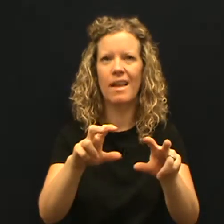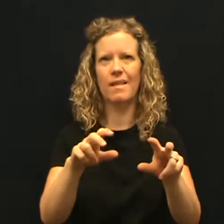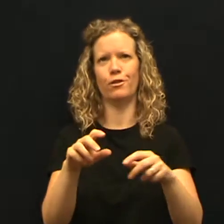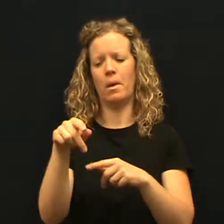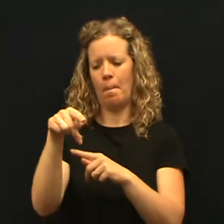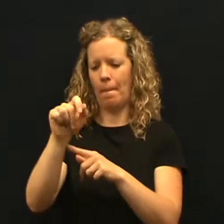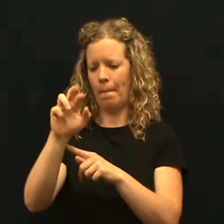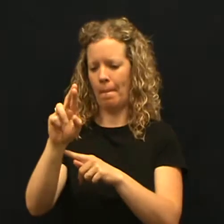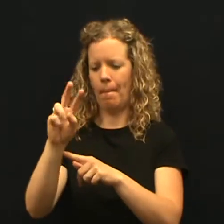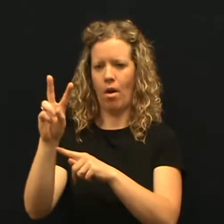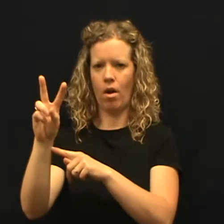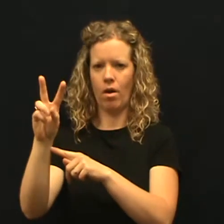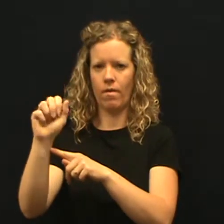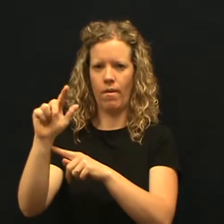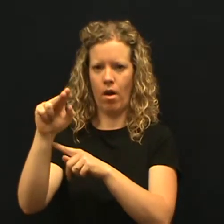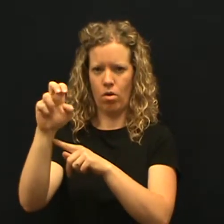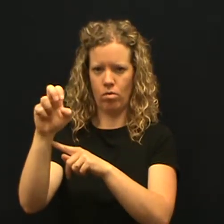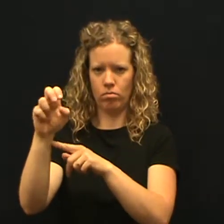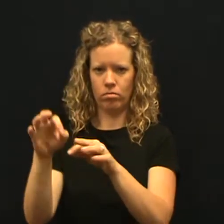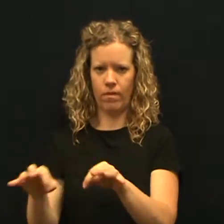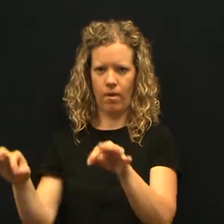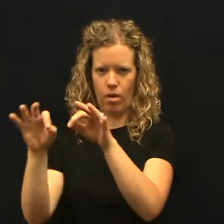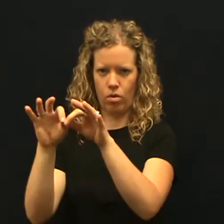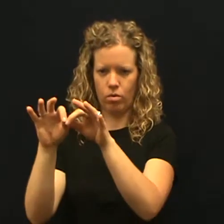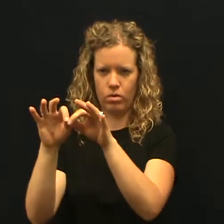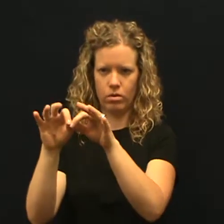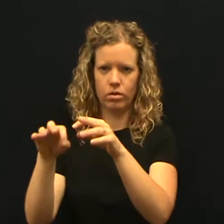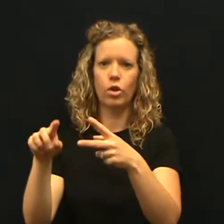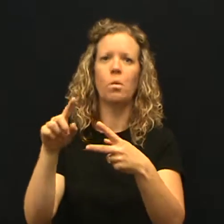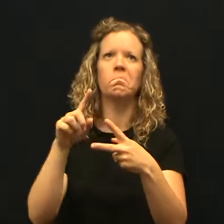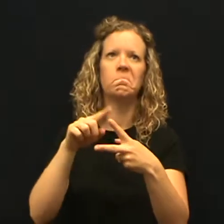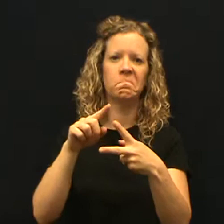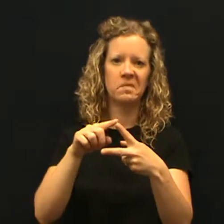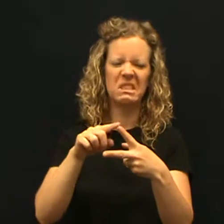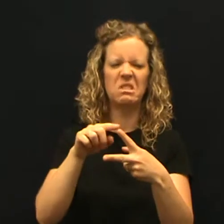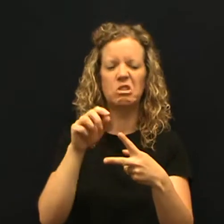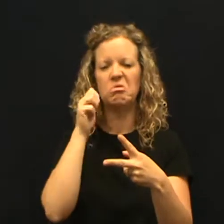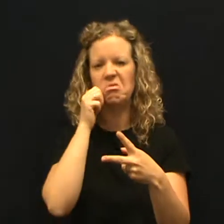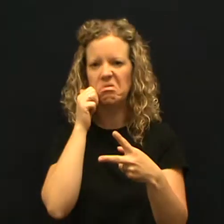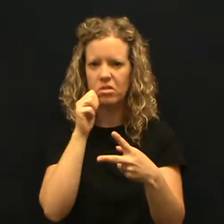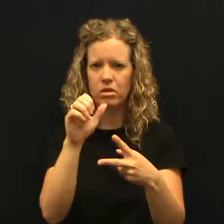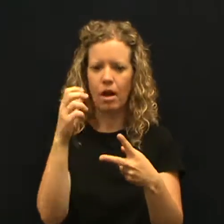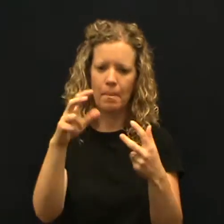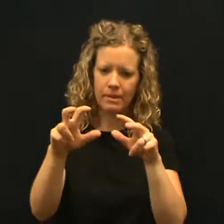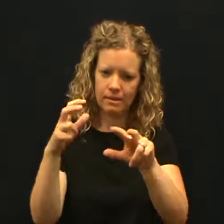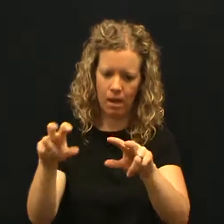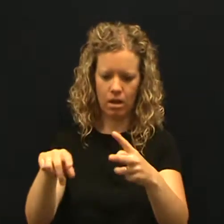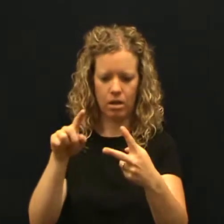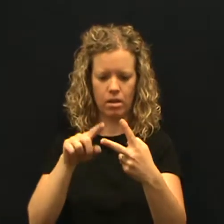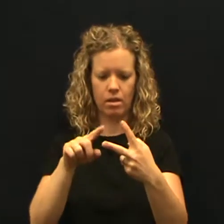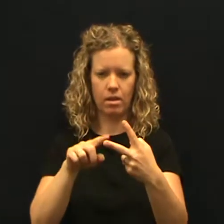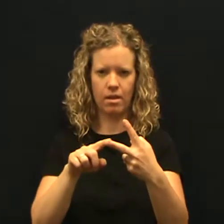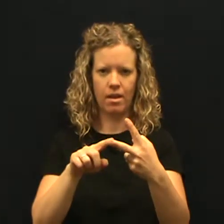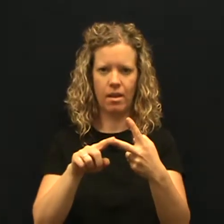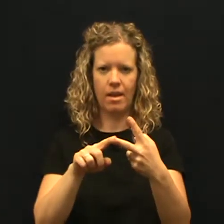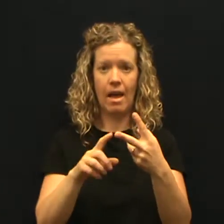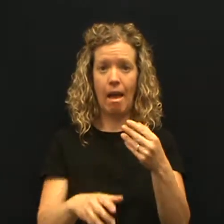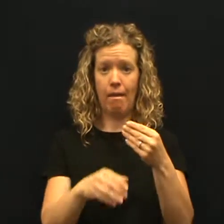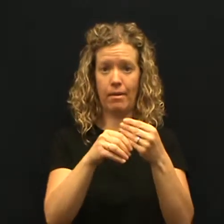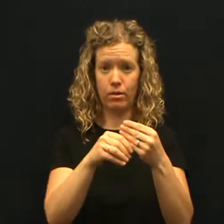at that again. So under contributed capital, we have common stock, and then this other account we call additional paid-in capital. Then